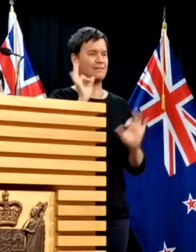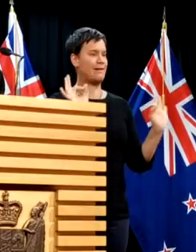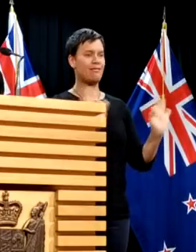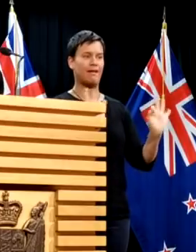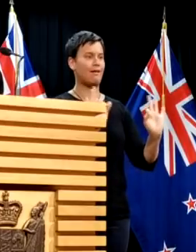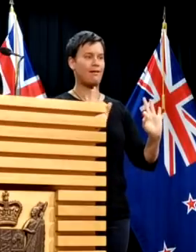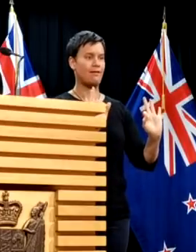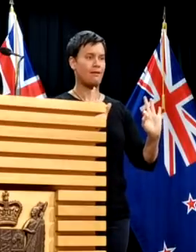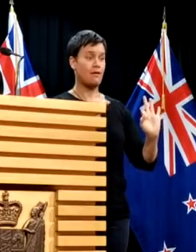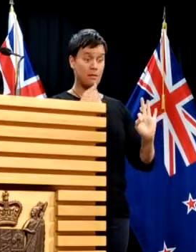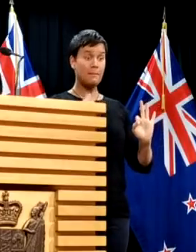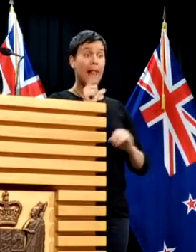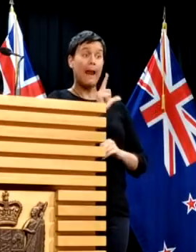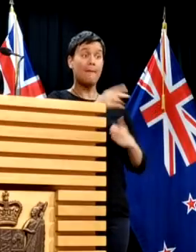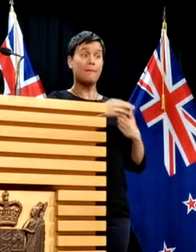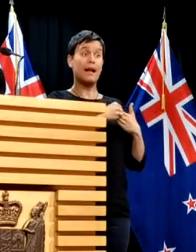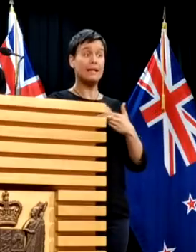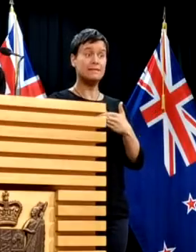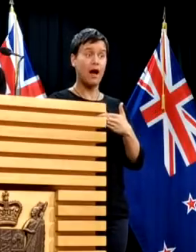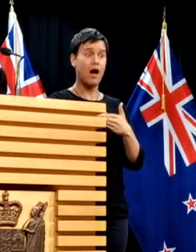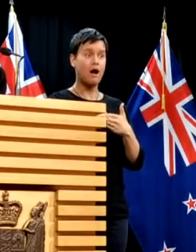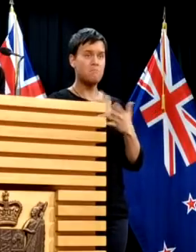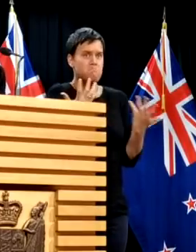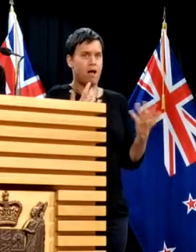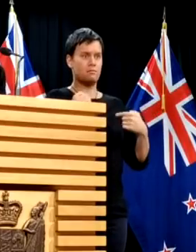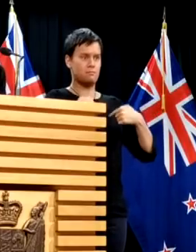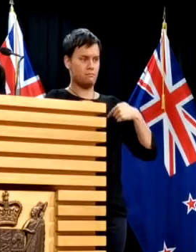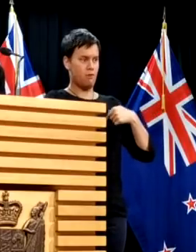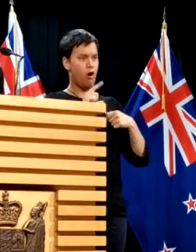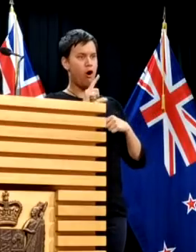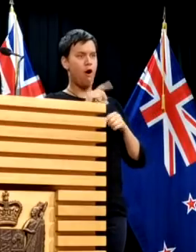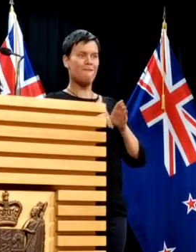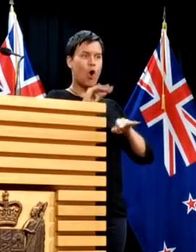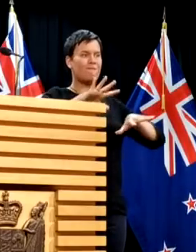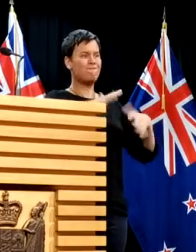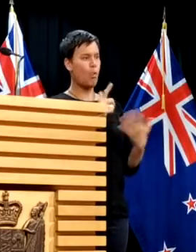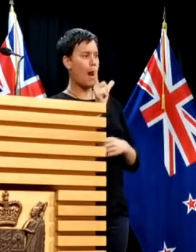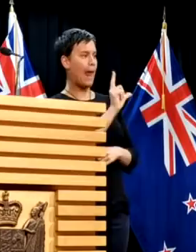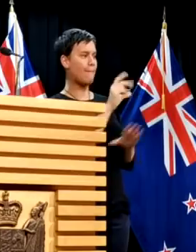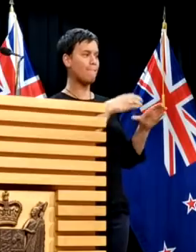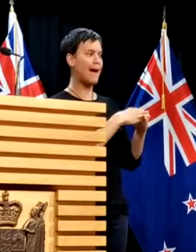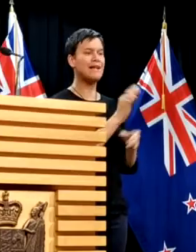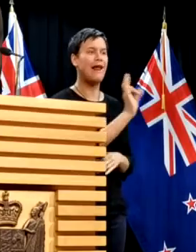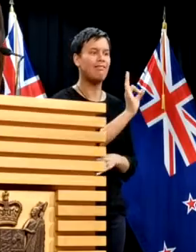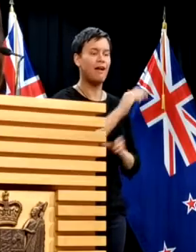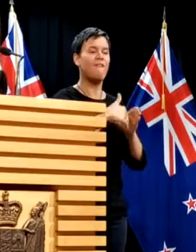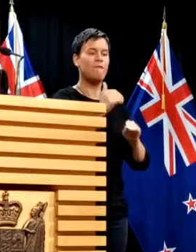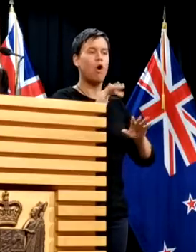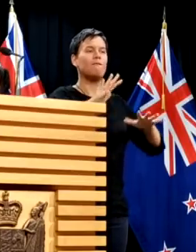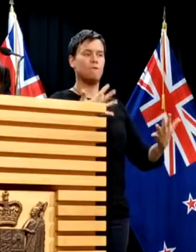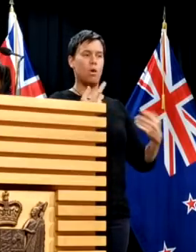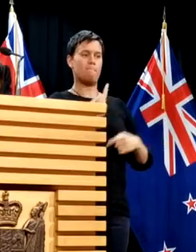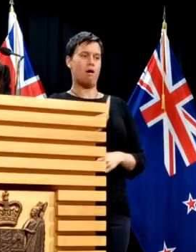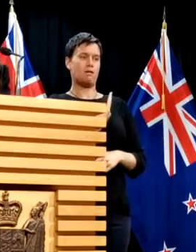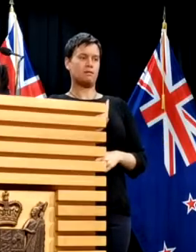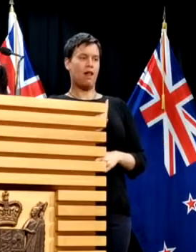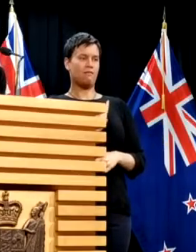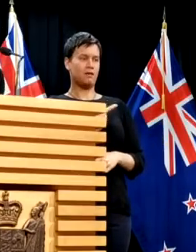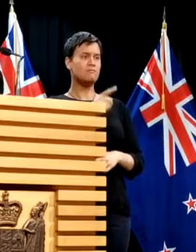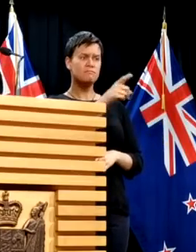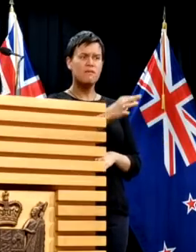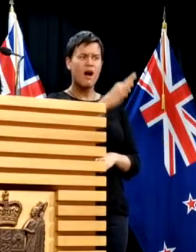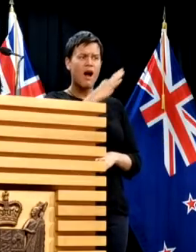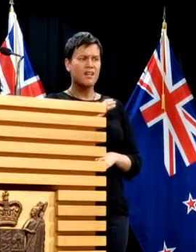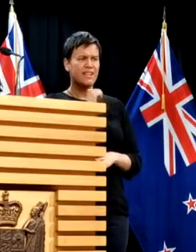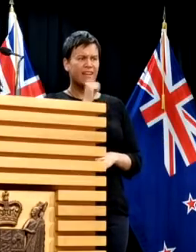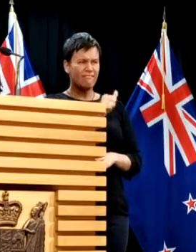leader. I took my vote as a personal vote in the way that many others New Zealanders did. help the Yes campaign? No, I don't. I don't actually.